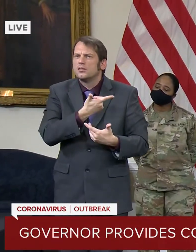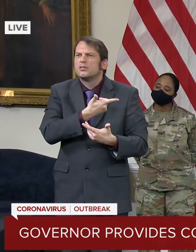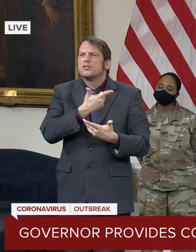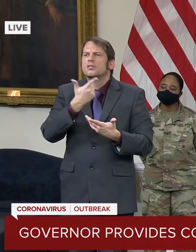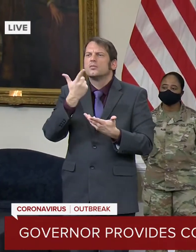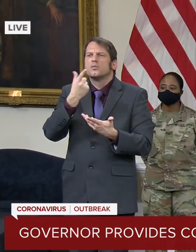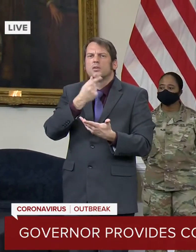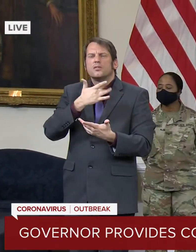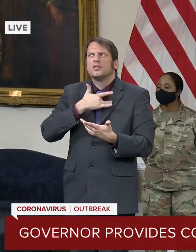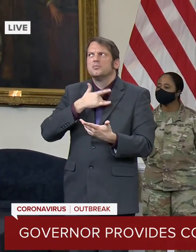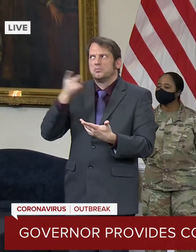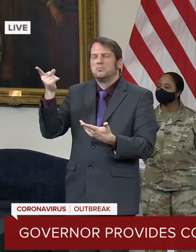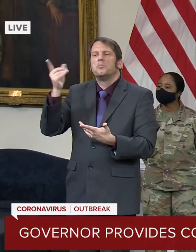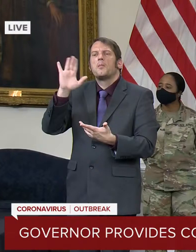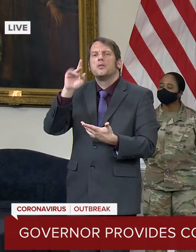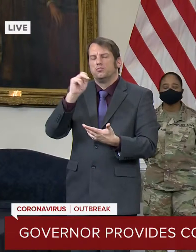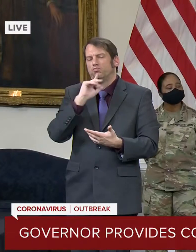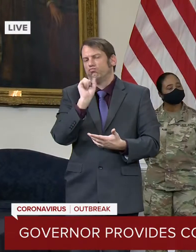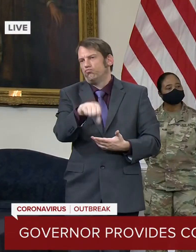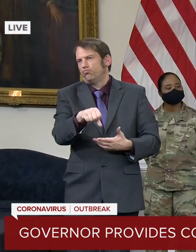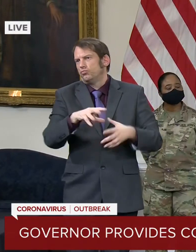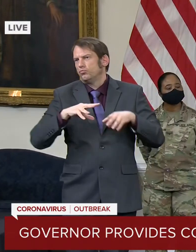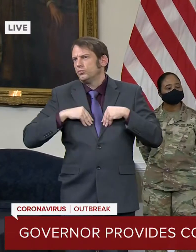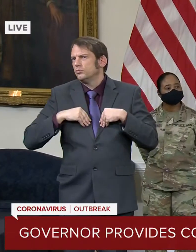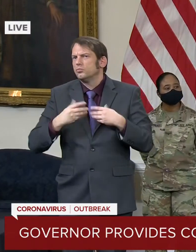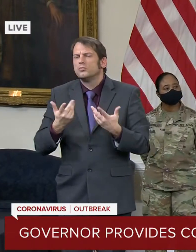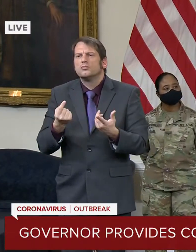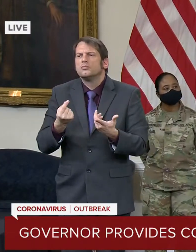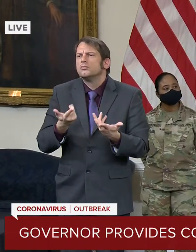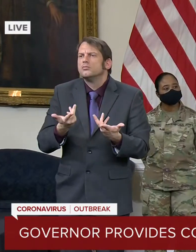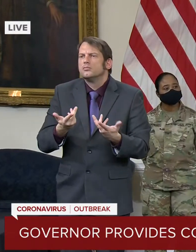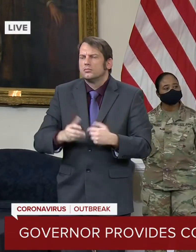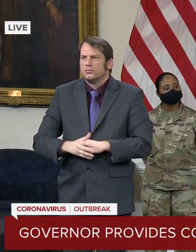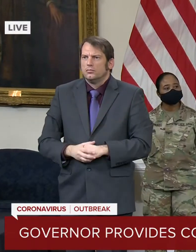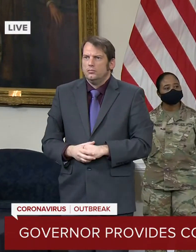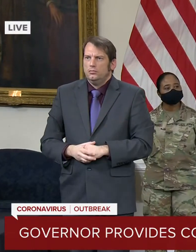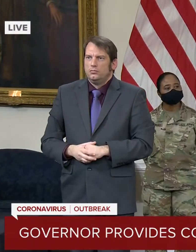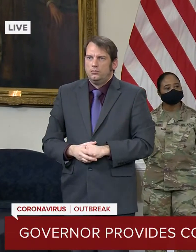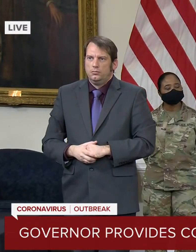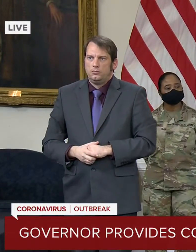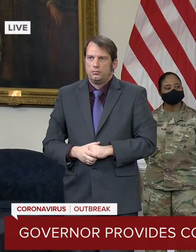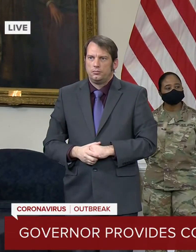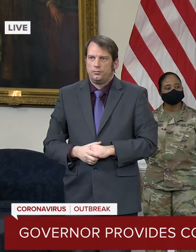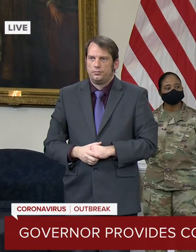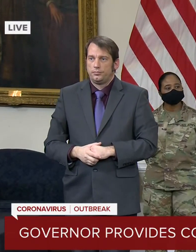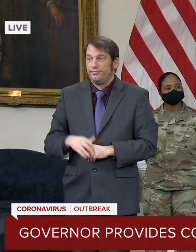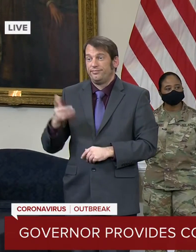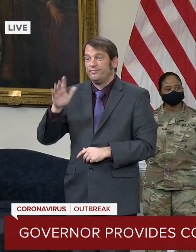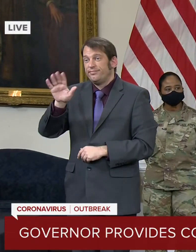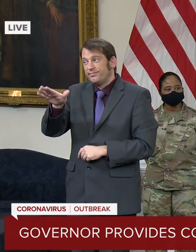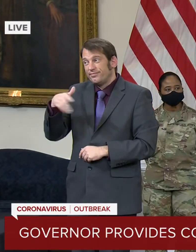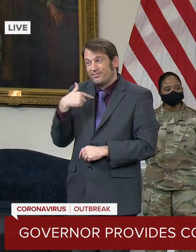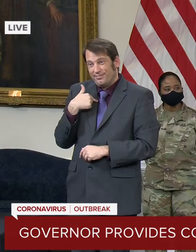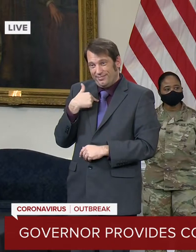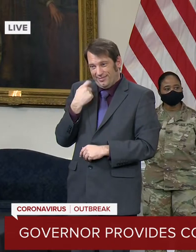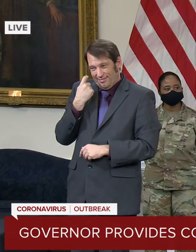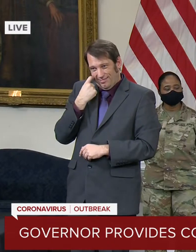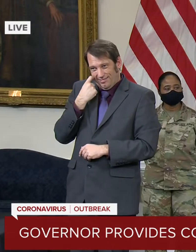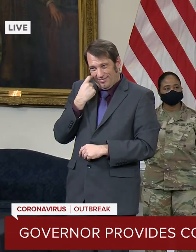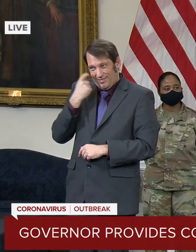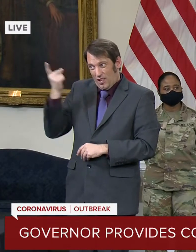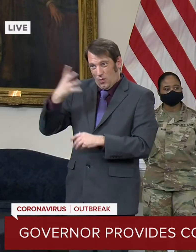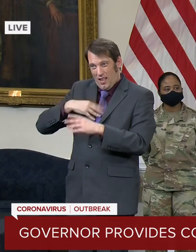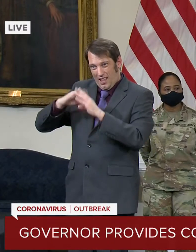be most receptive to or most surprised by? So we just got the invitation from the White House just this